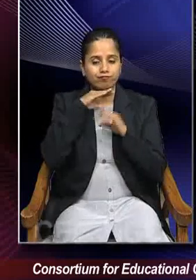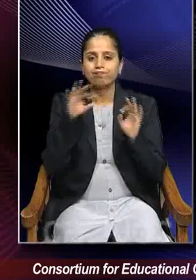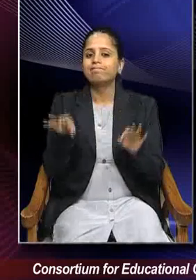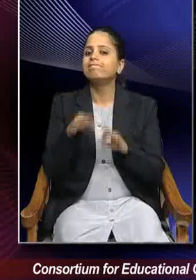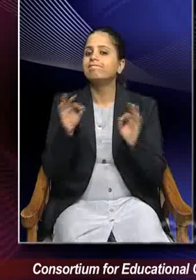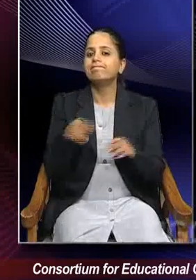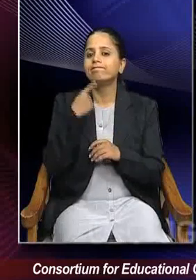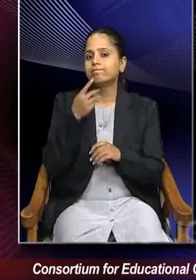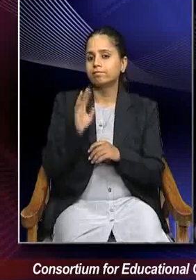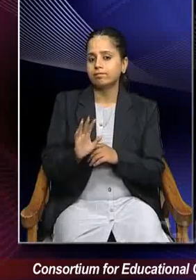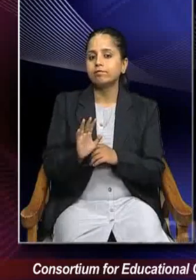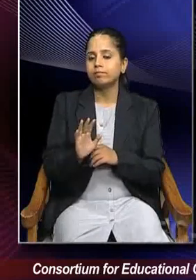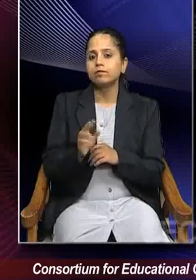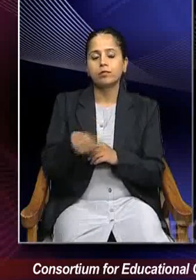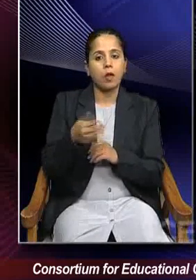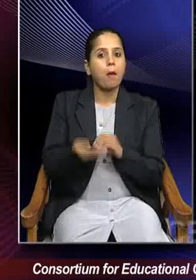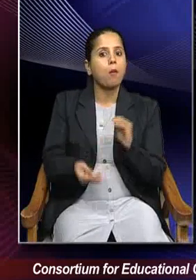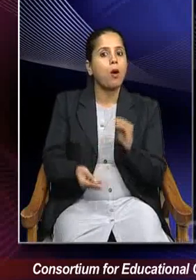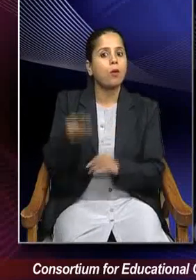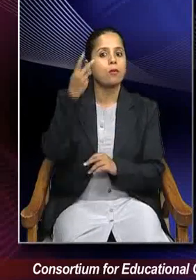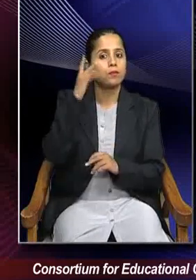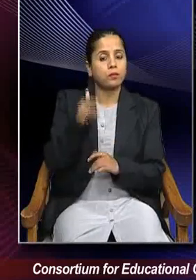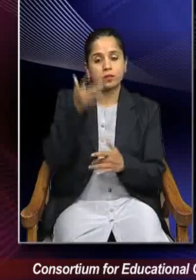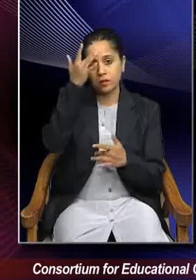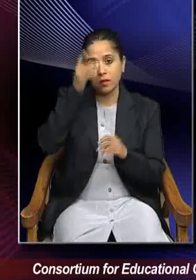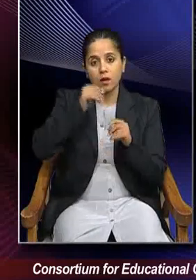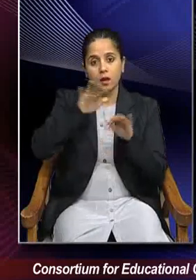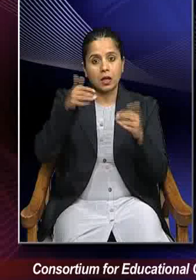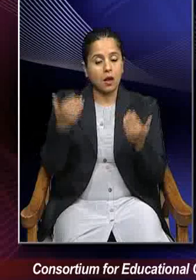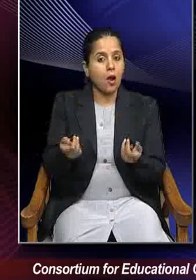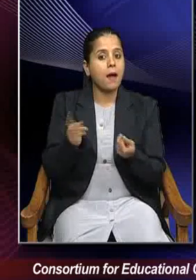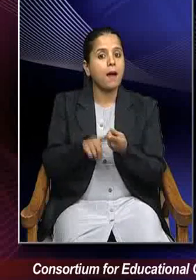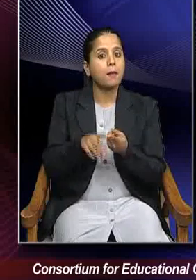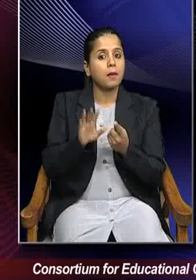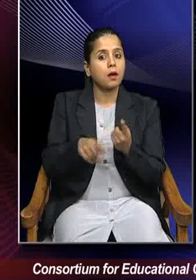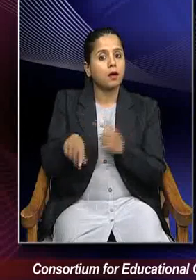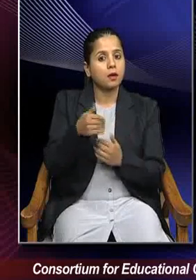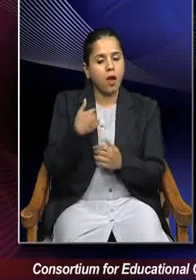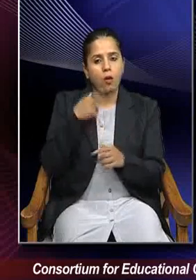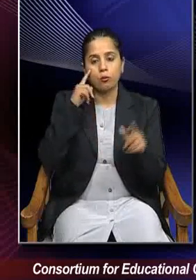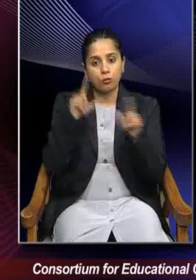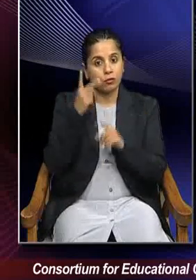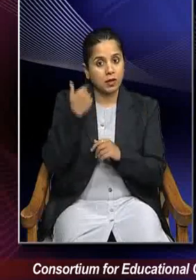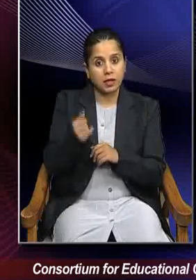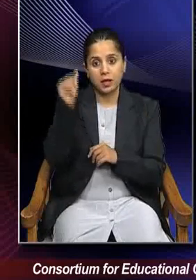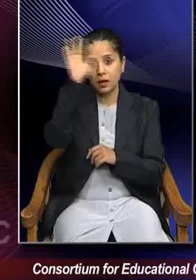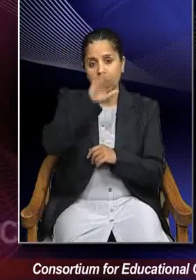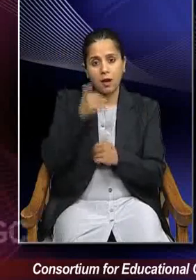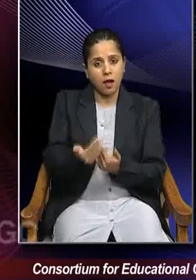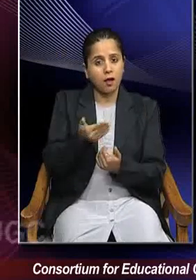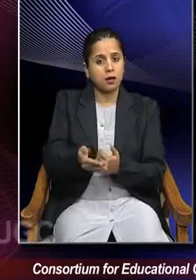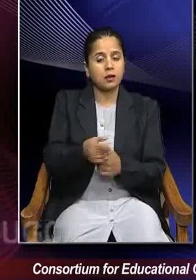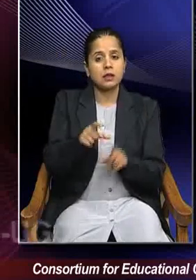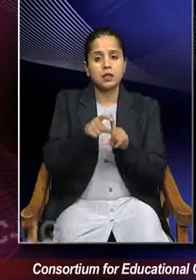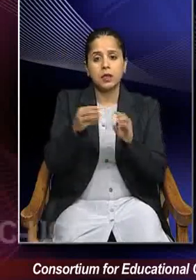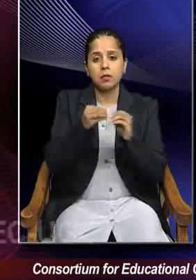given the increasing epidemiological transition that we are witnessing. India is the capital of